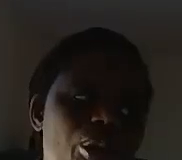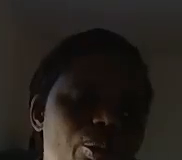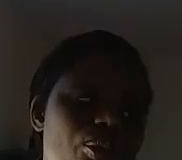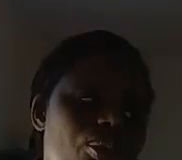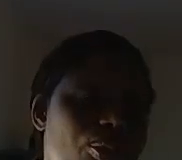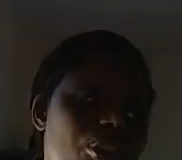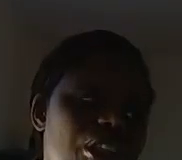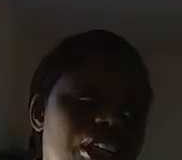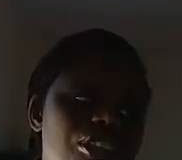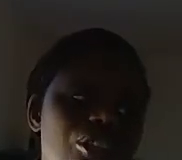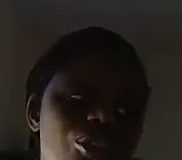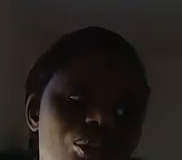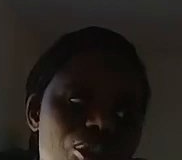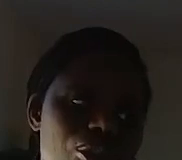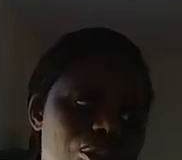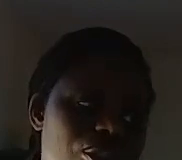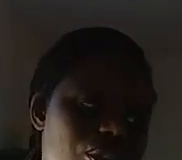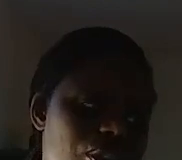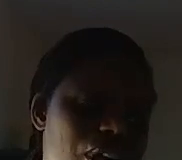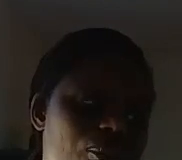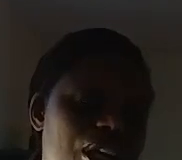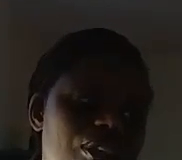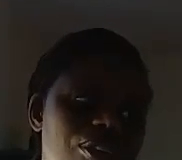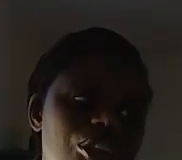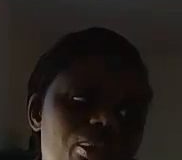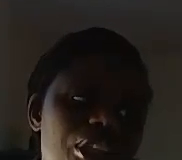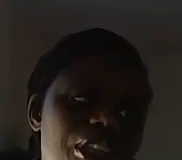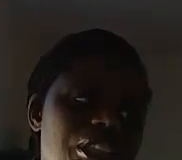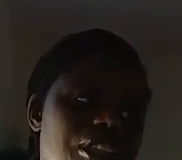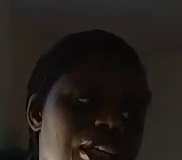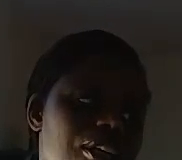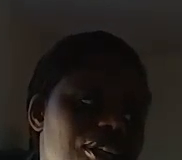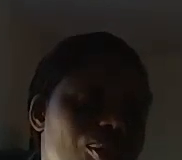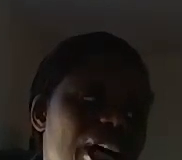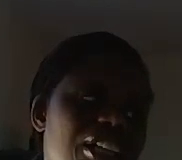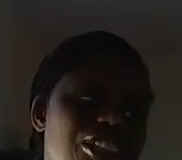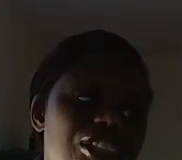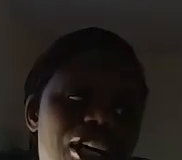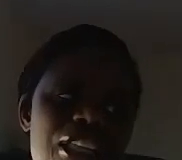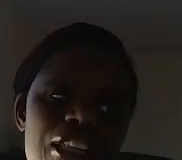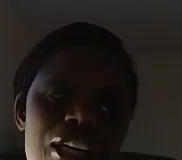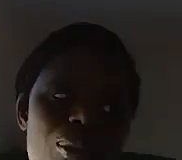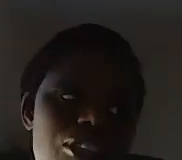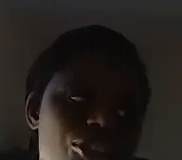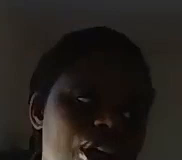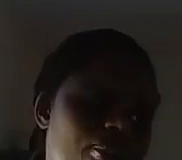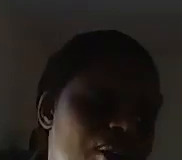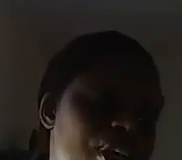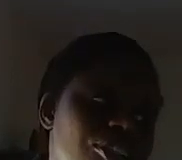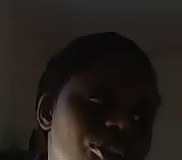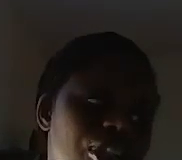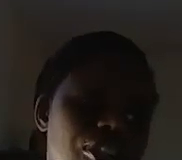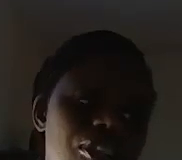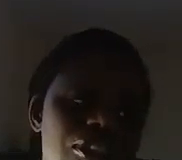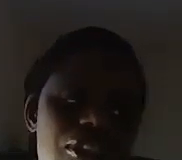other people who didn't get chance to learn what disability is like, what anxiety, like what trauma,